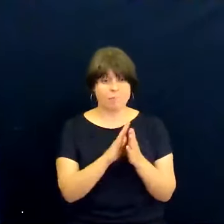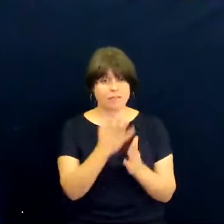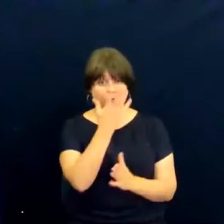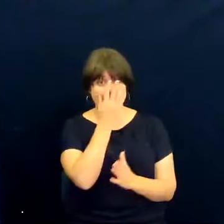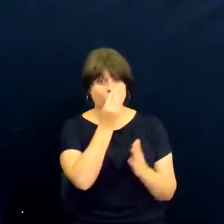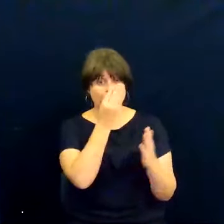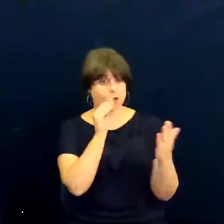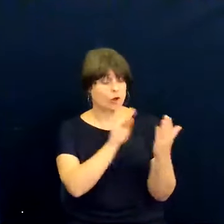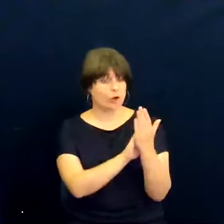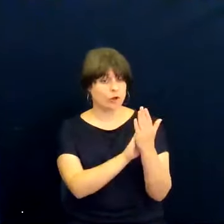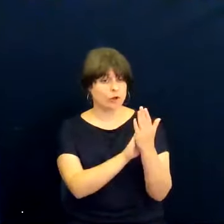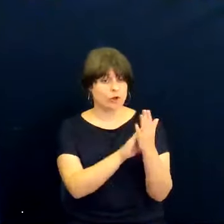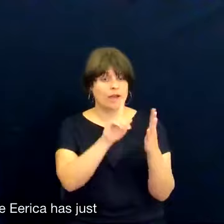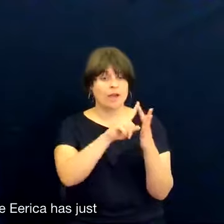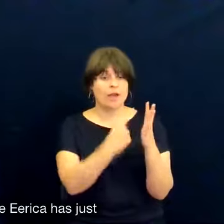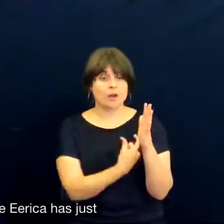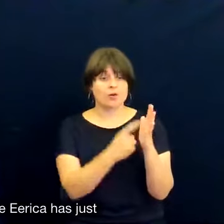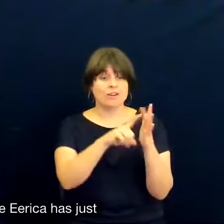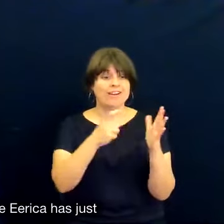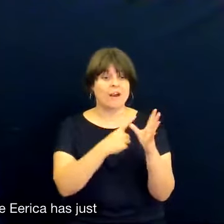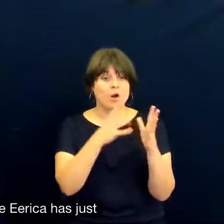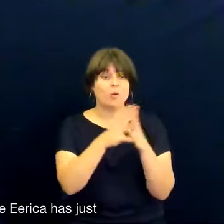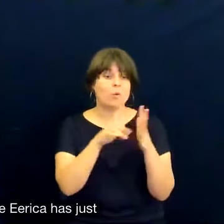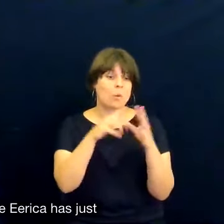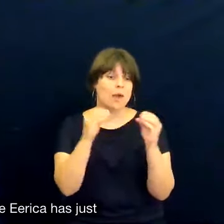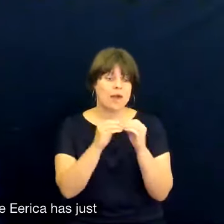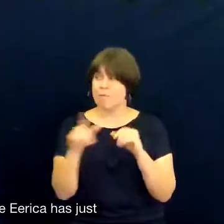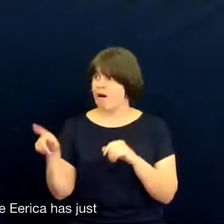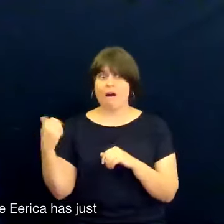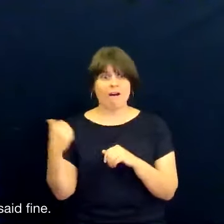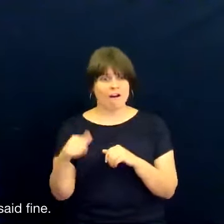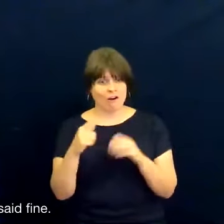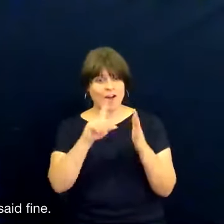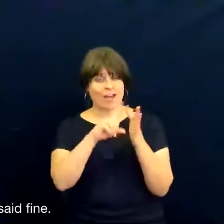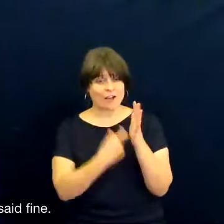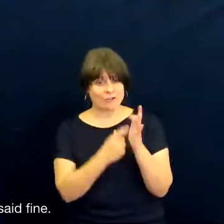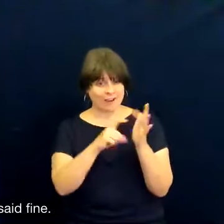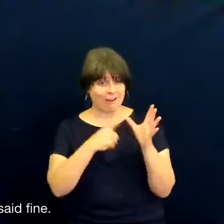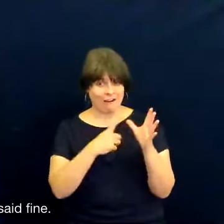Erica? Erica Webb. Oh, great. Okay. Oh, Erica's online. That's good.